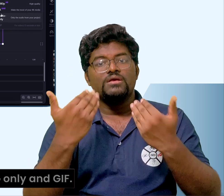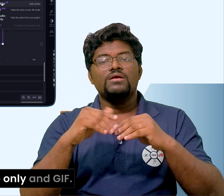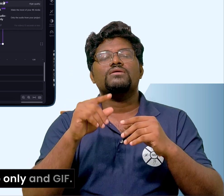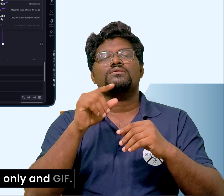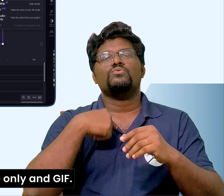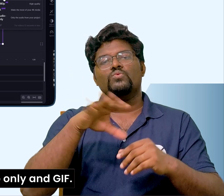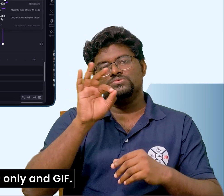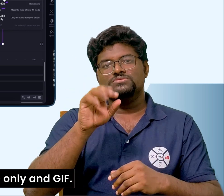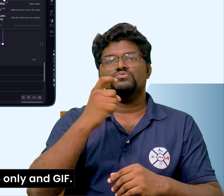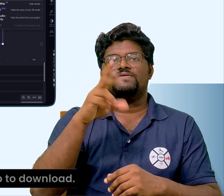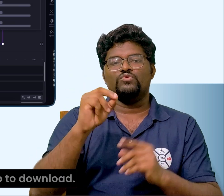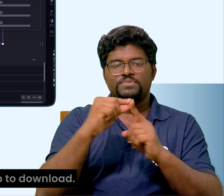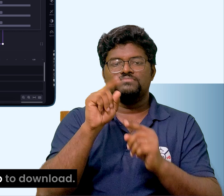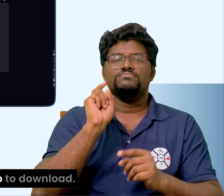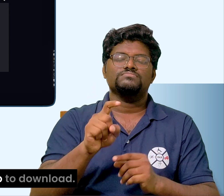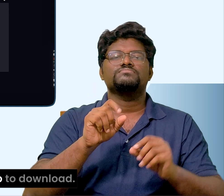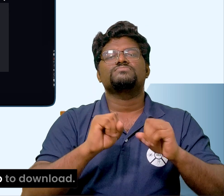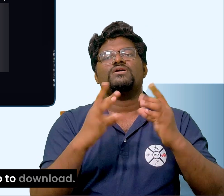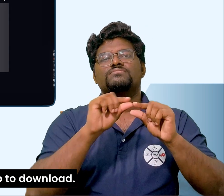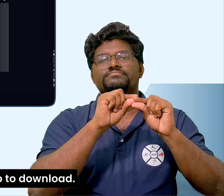only and GIF. Select 720p to download.